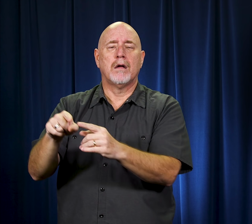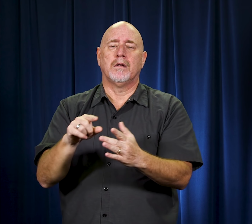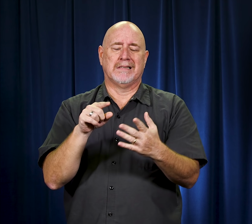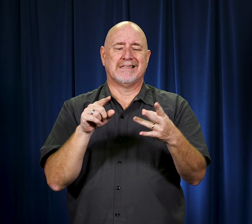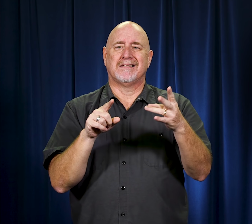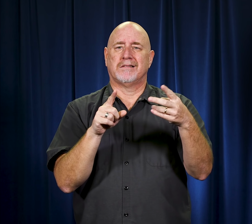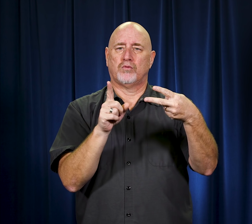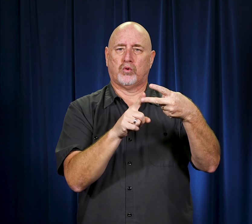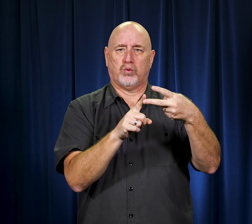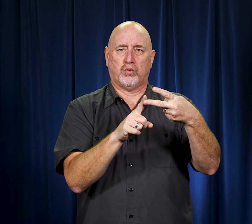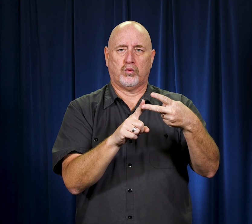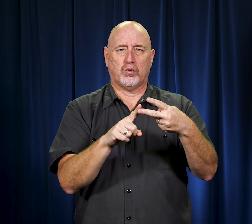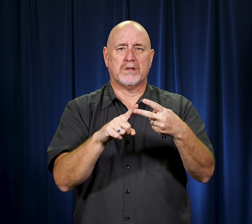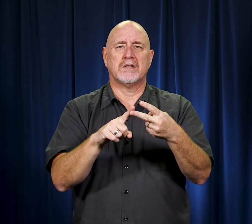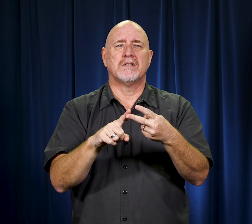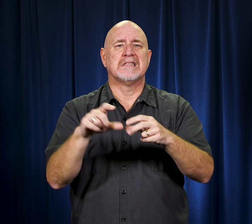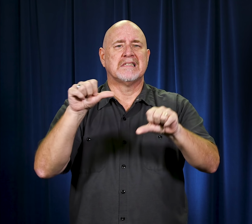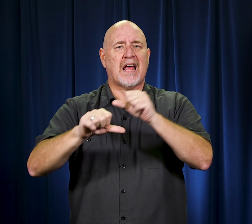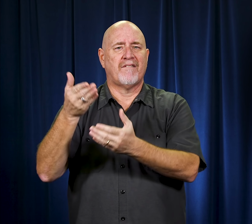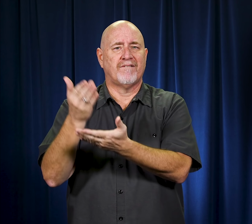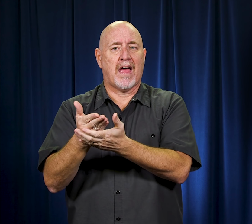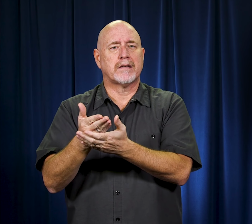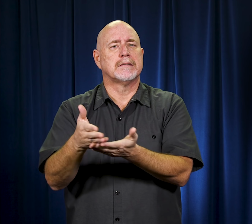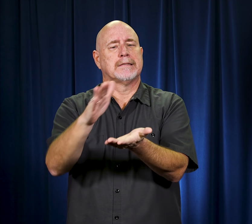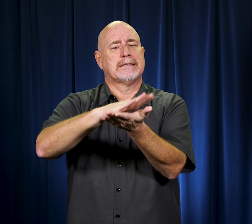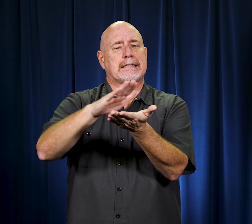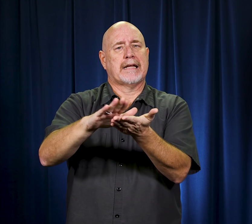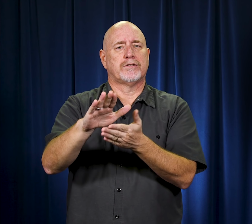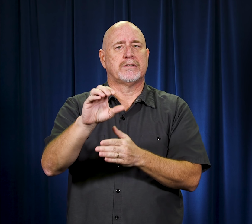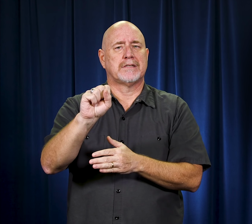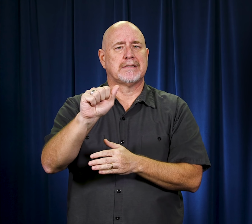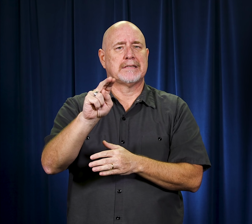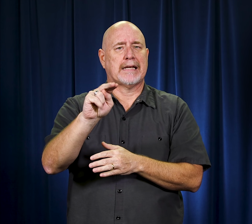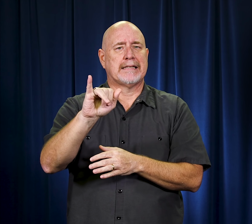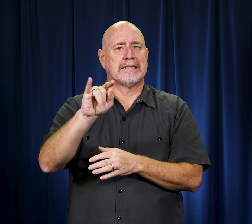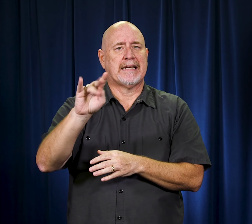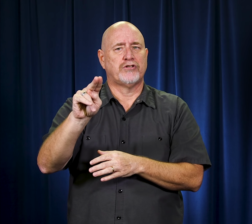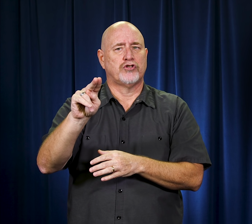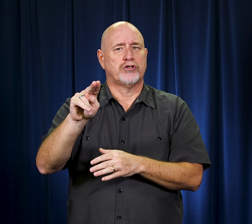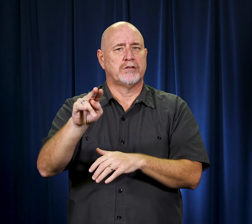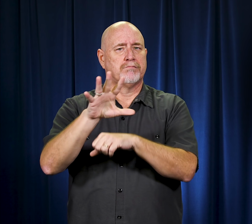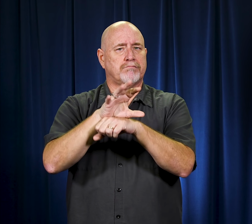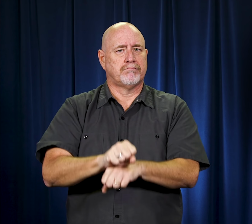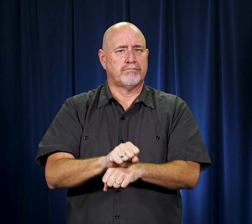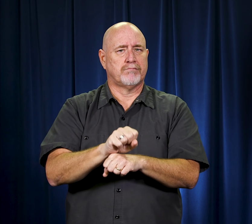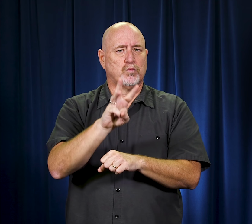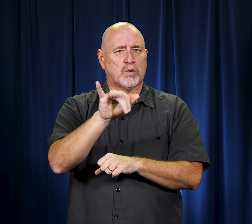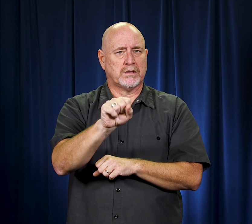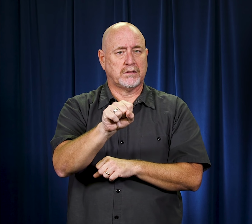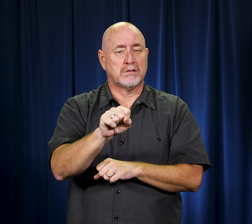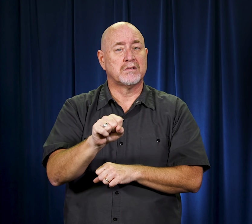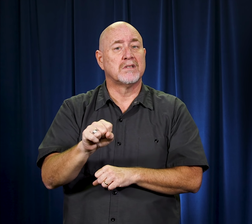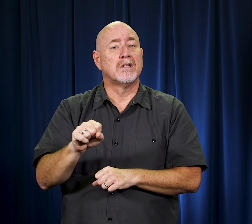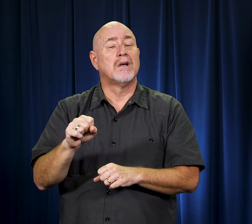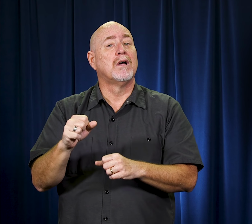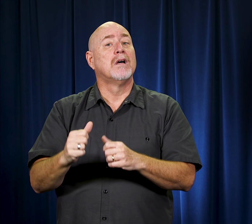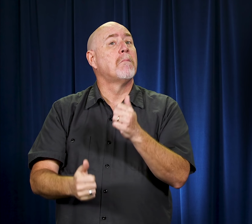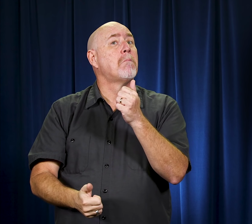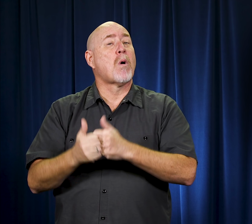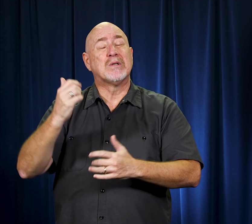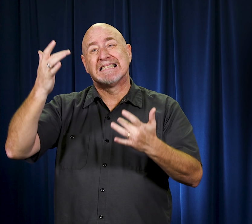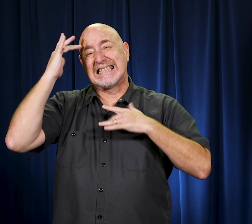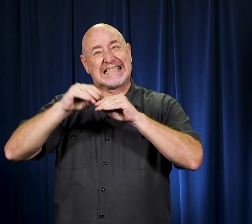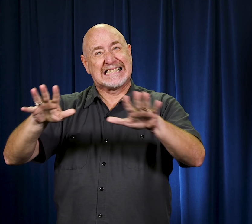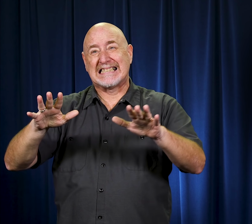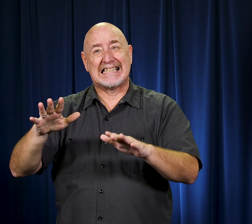fact number 2, sanitation practices. Some of the worst plagues in modern times have been caused by